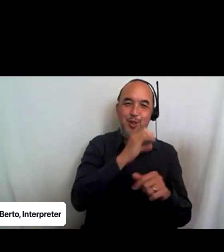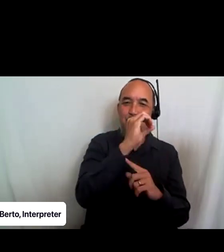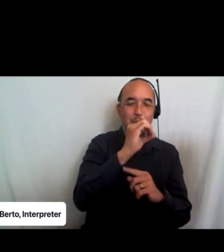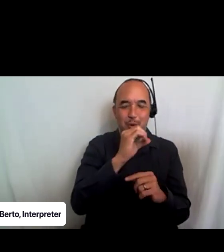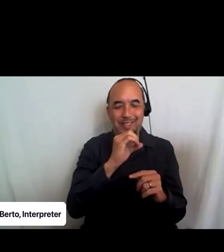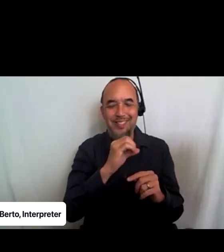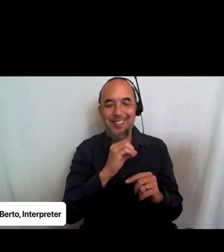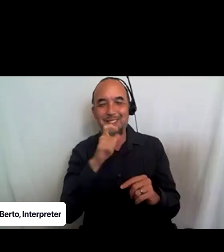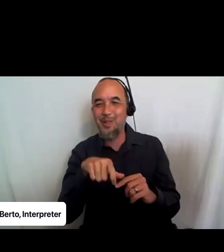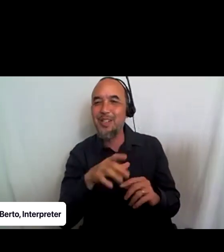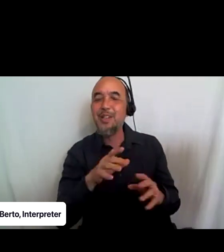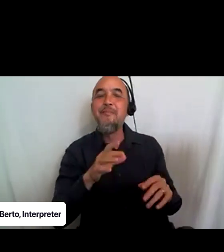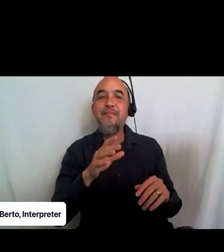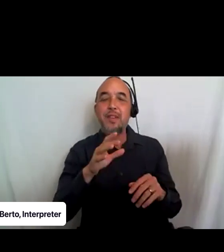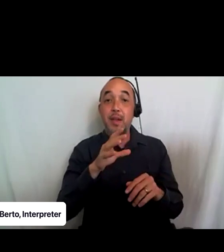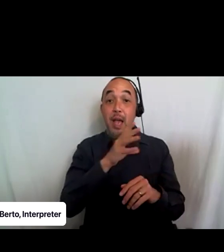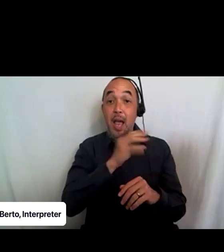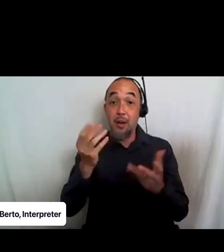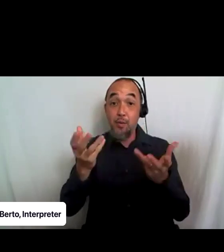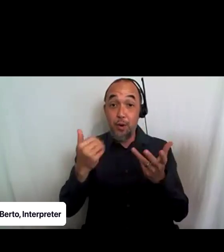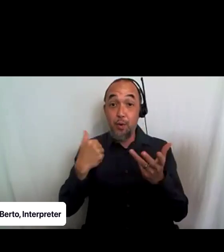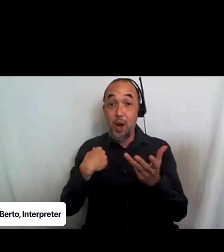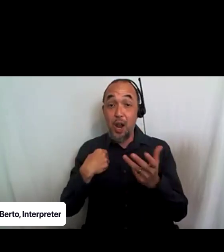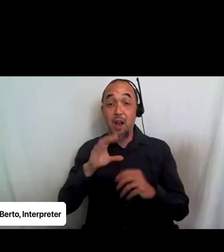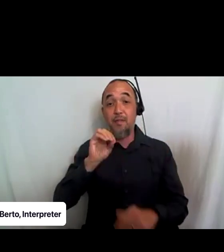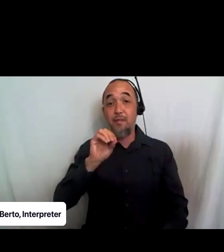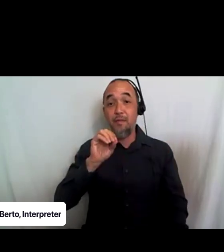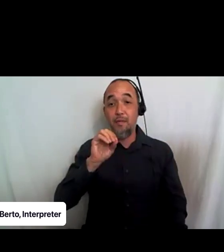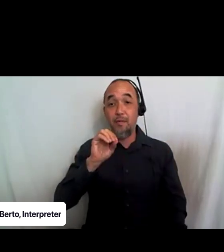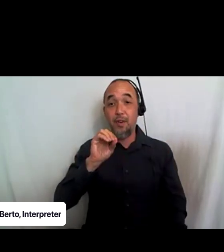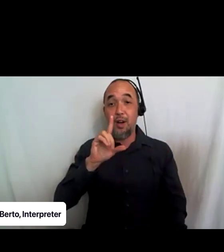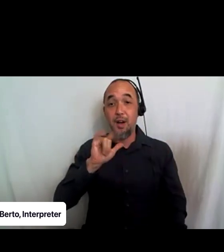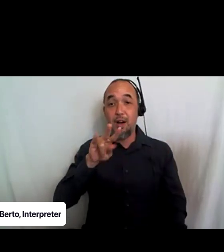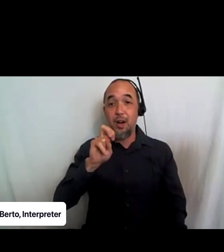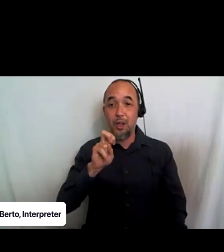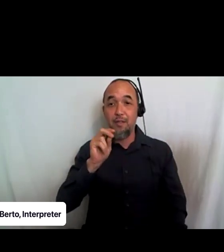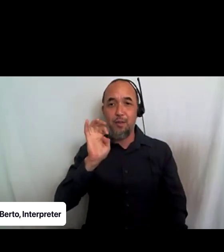oil on standby to drizzle on your strained pasta so it